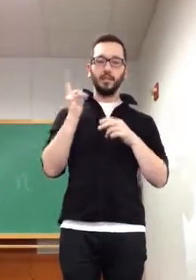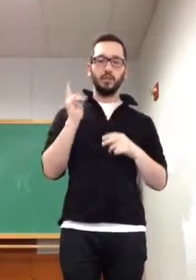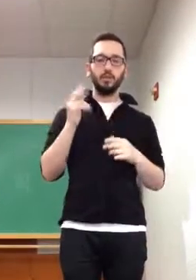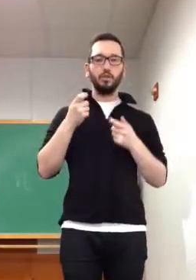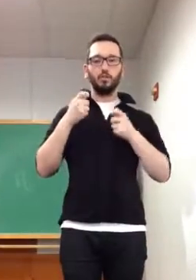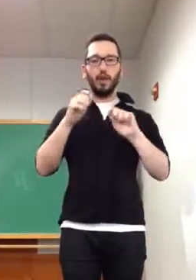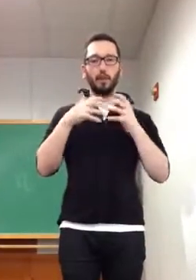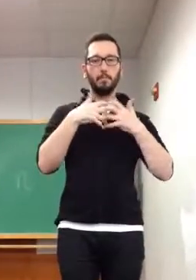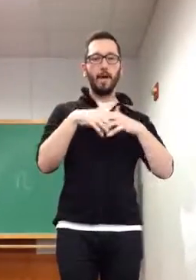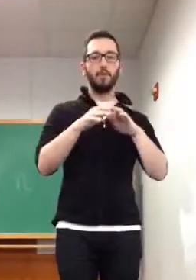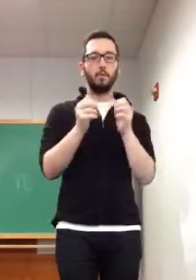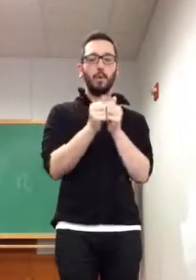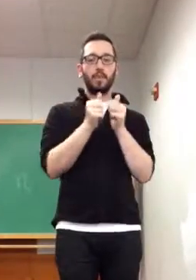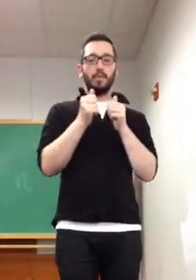a narrative that